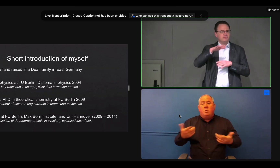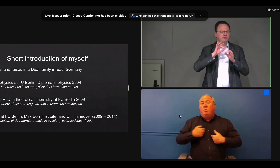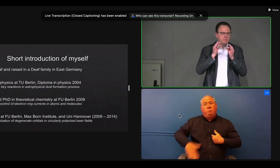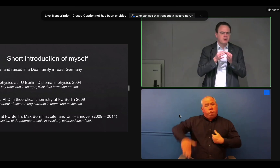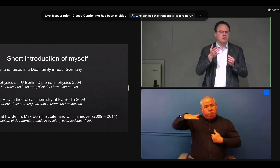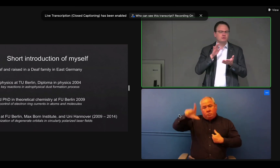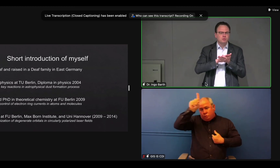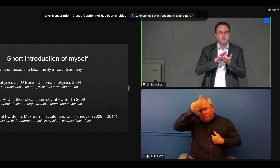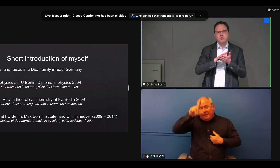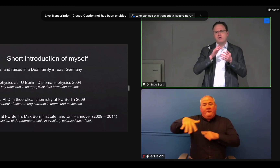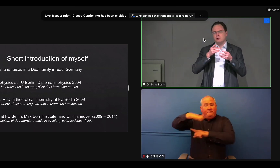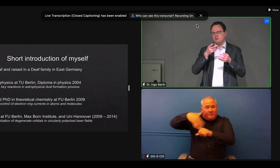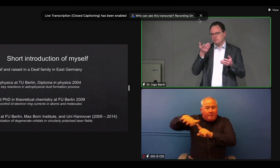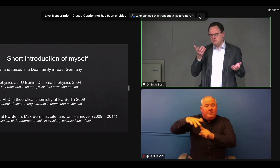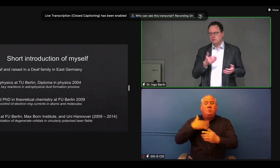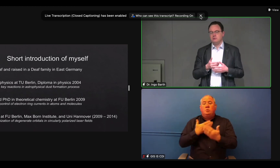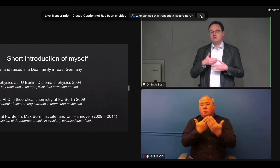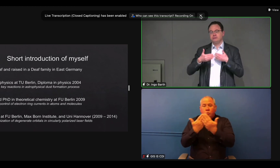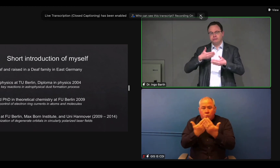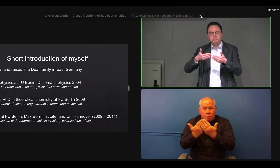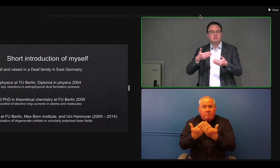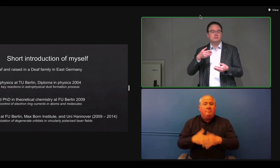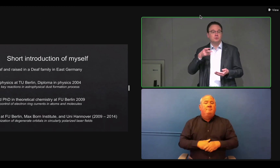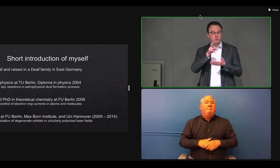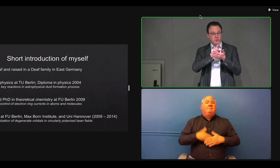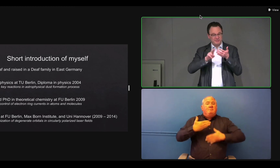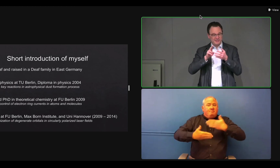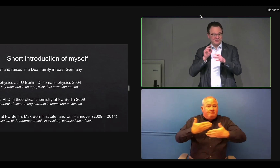and have grown up using sign language.